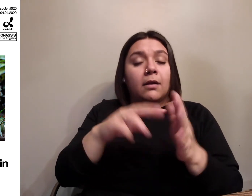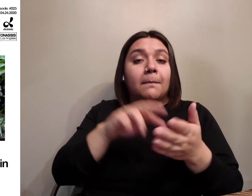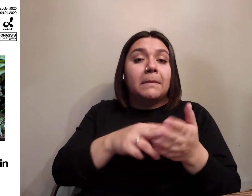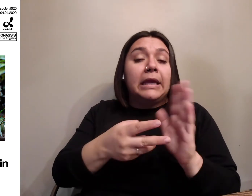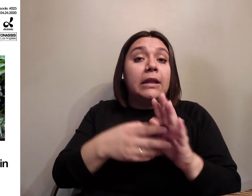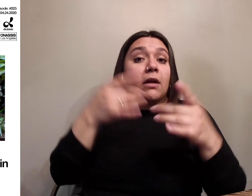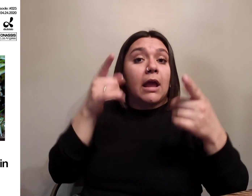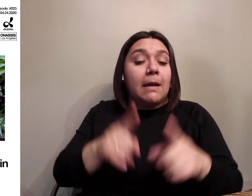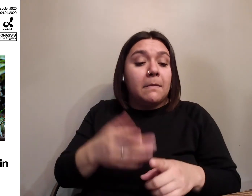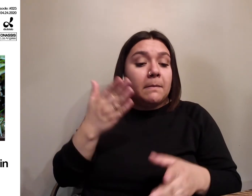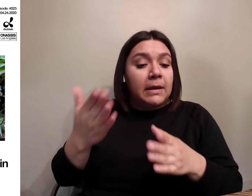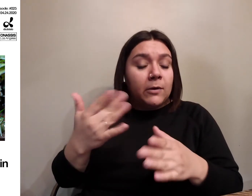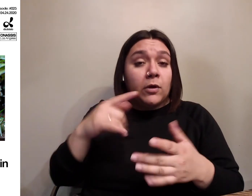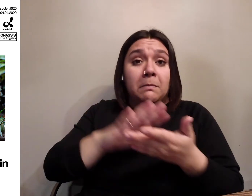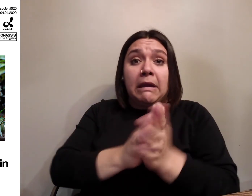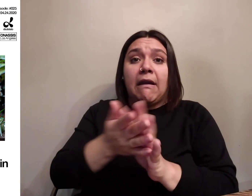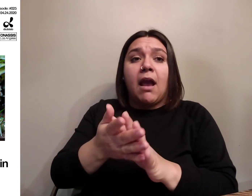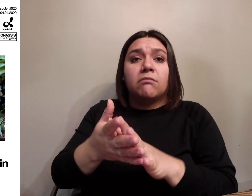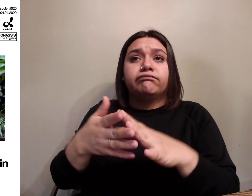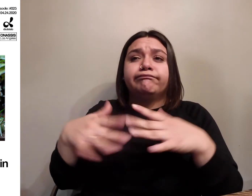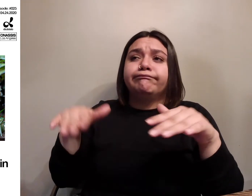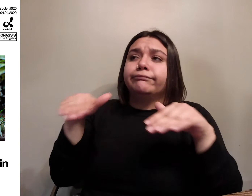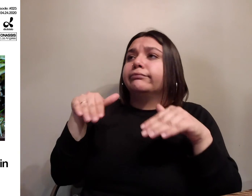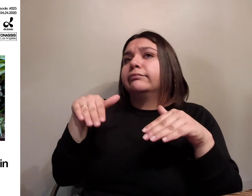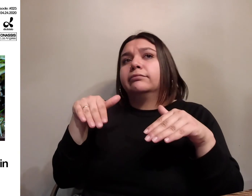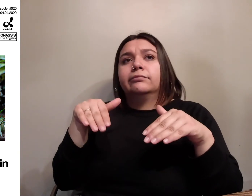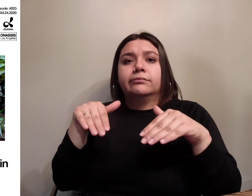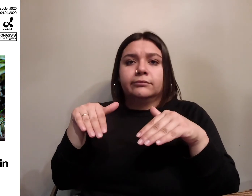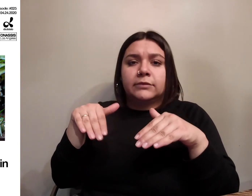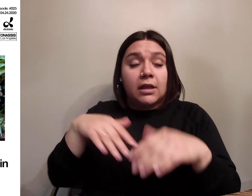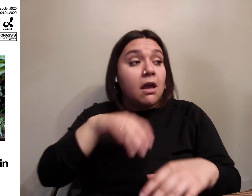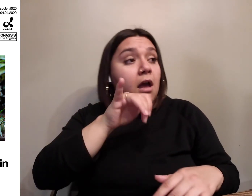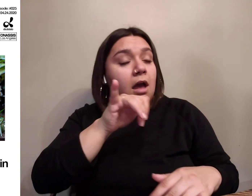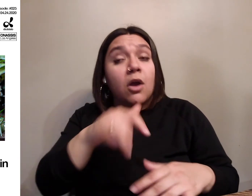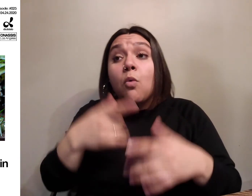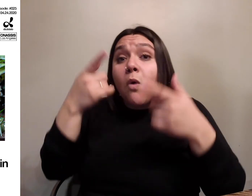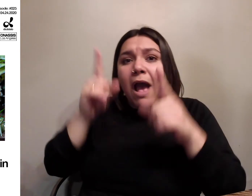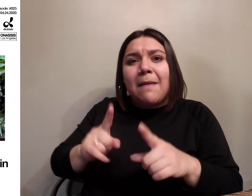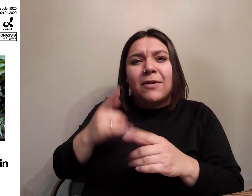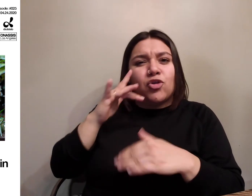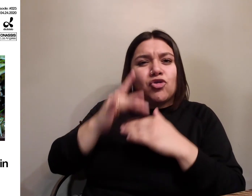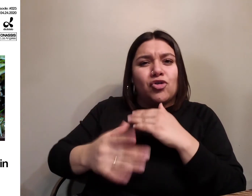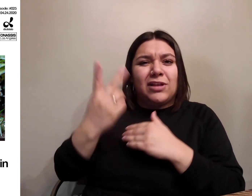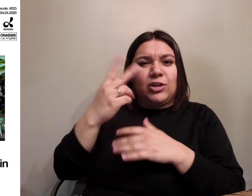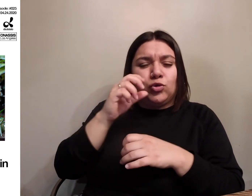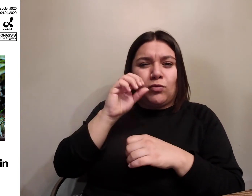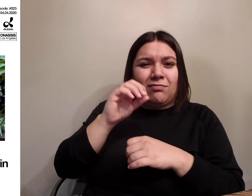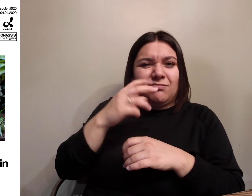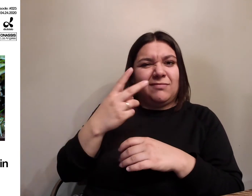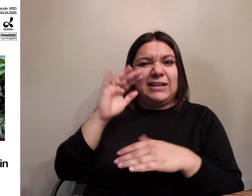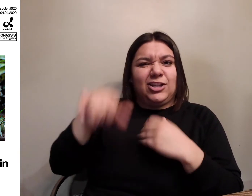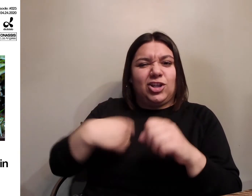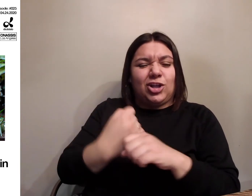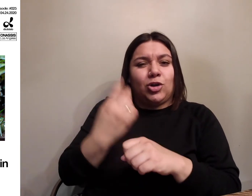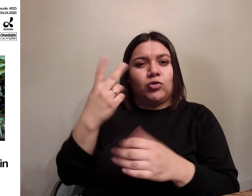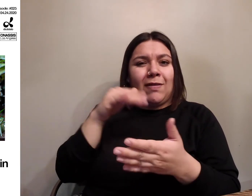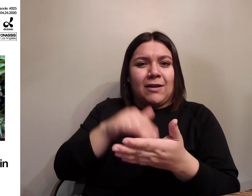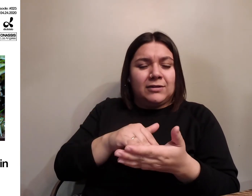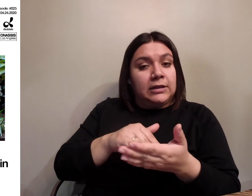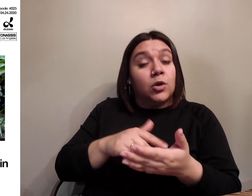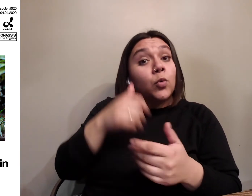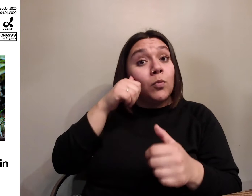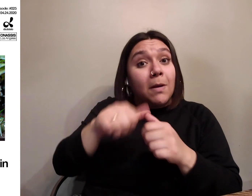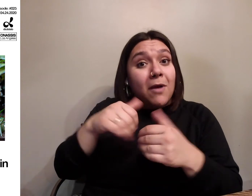behind were going to catch up with the rest of the developed world sooner or later. And again, there was so much optimism back then. You